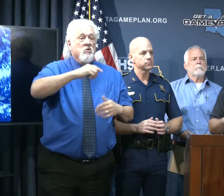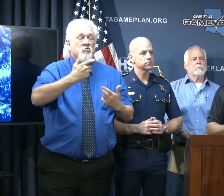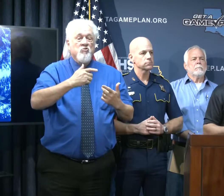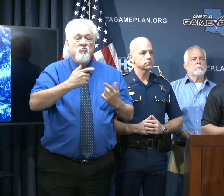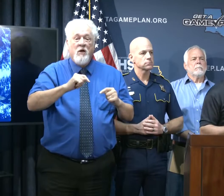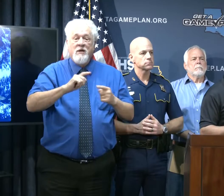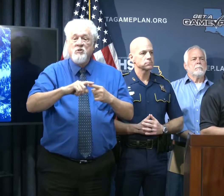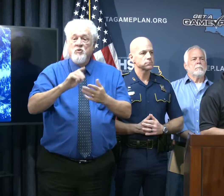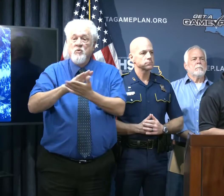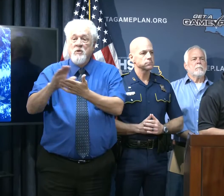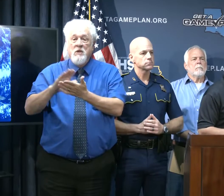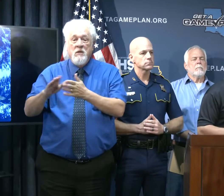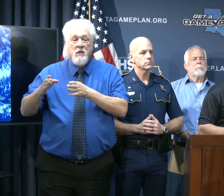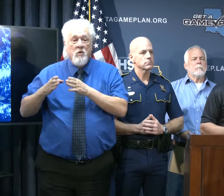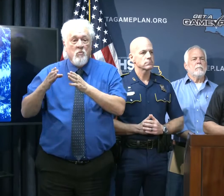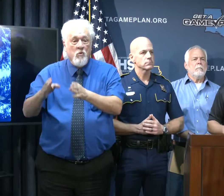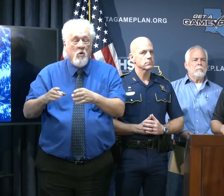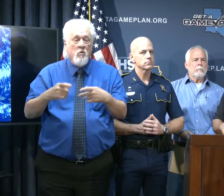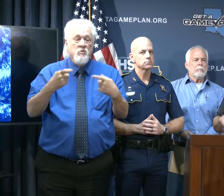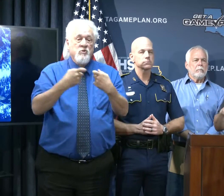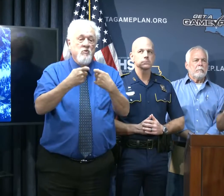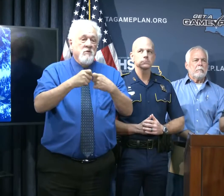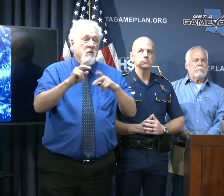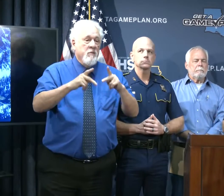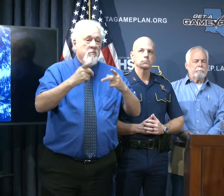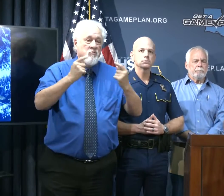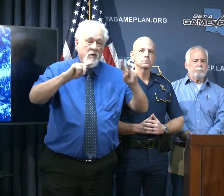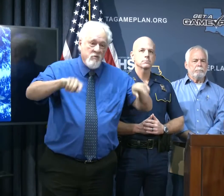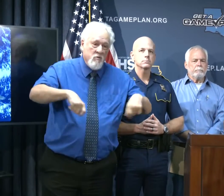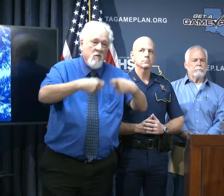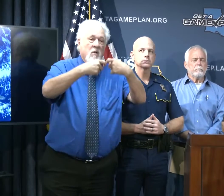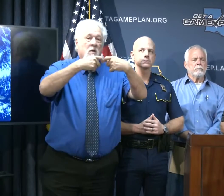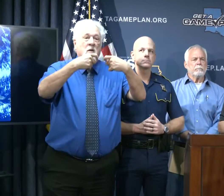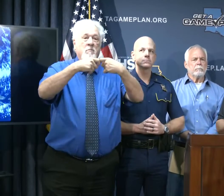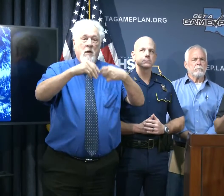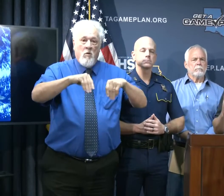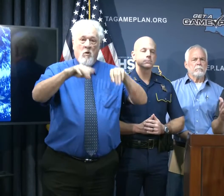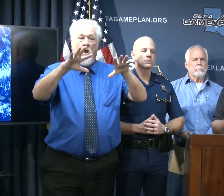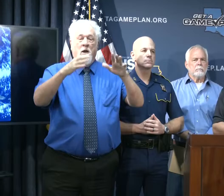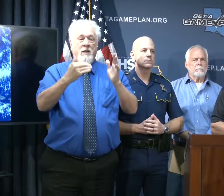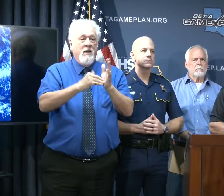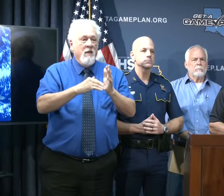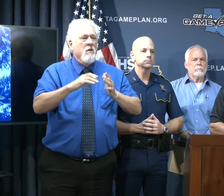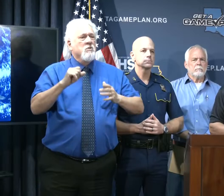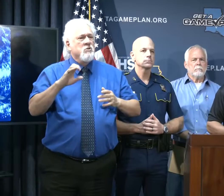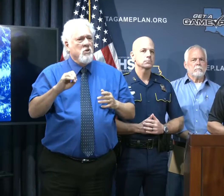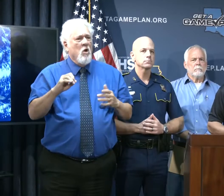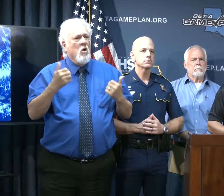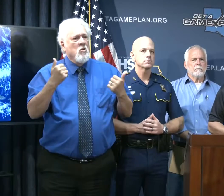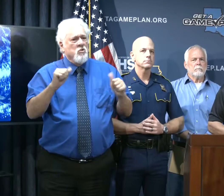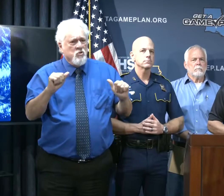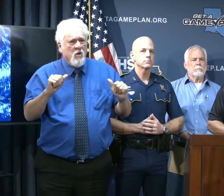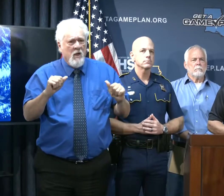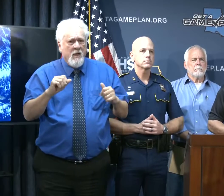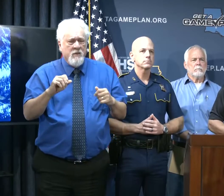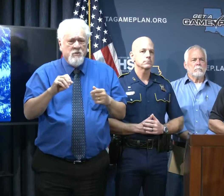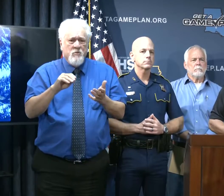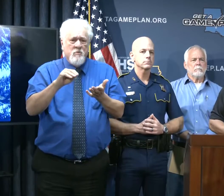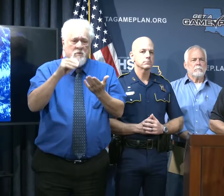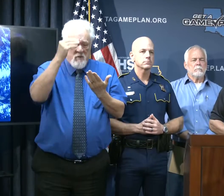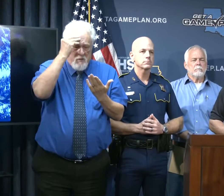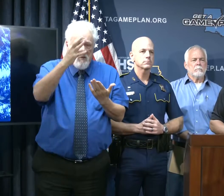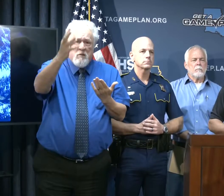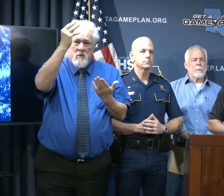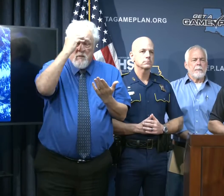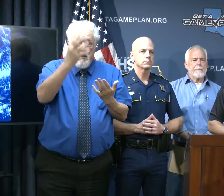our utility folks who are trying to get down lines out the way, trying to get our power back up. Again, we'll try to put as much information out